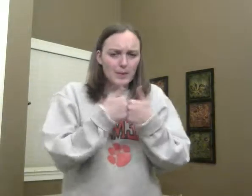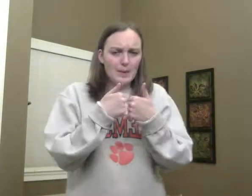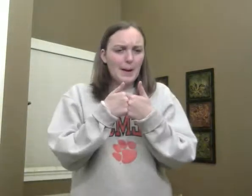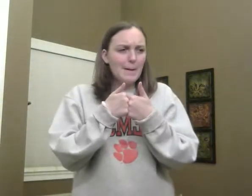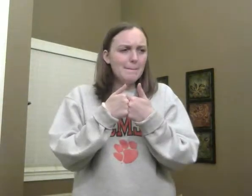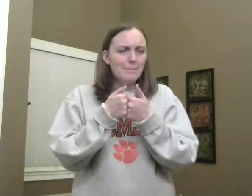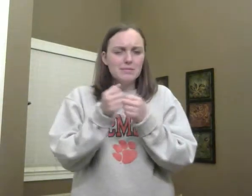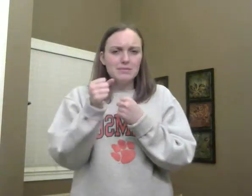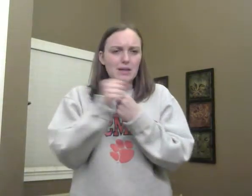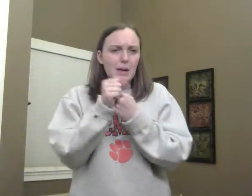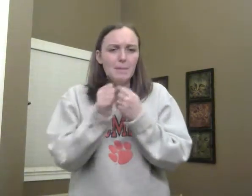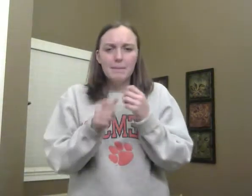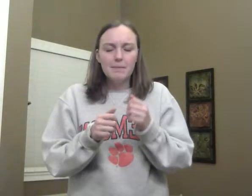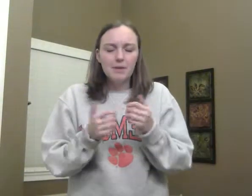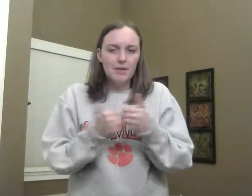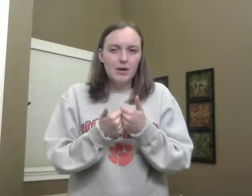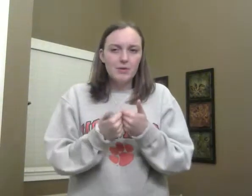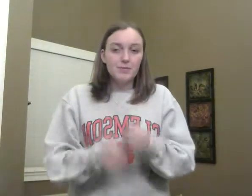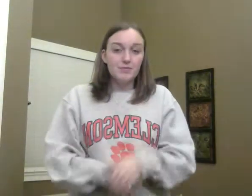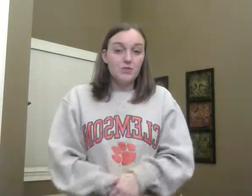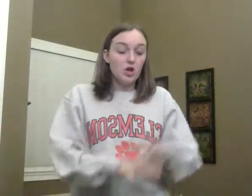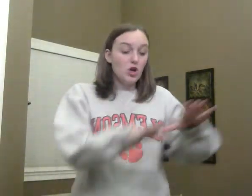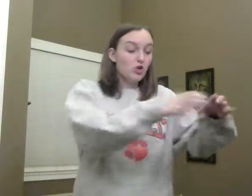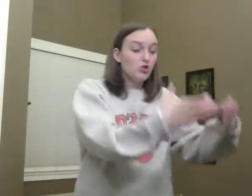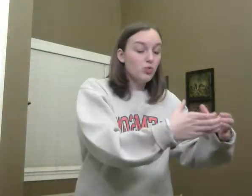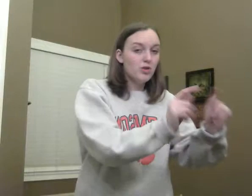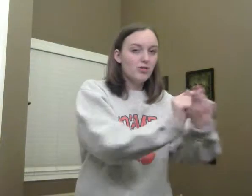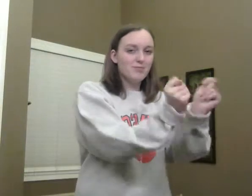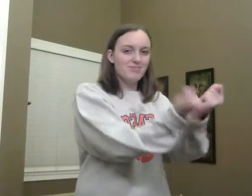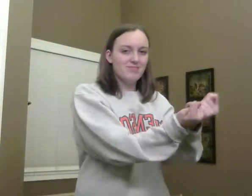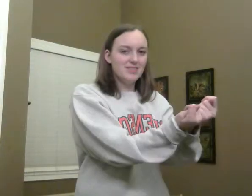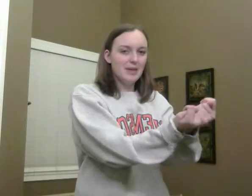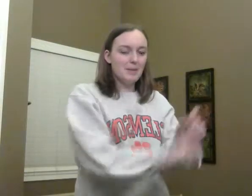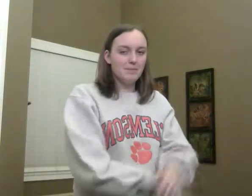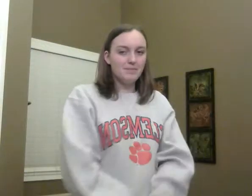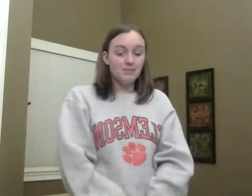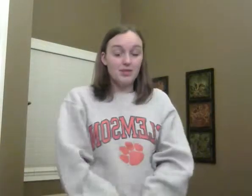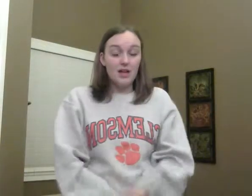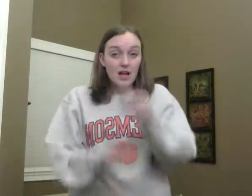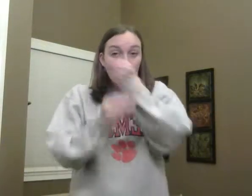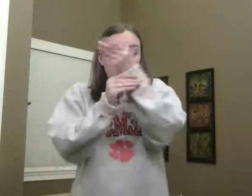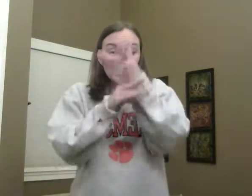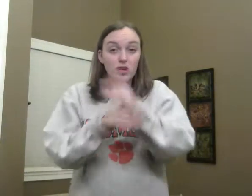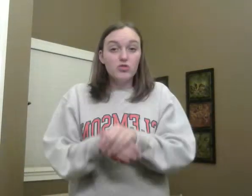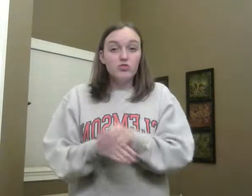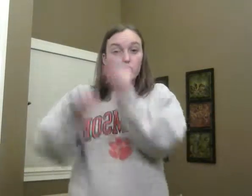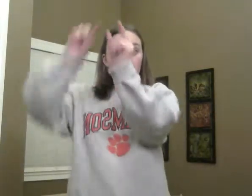entire group is one team. I will tell you what row or column we're working on at that